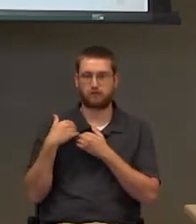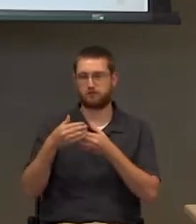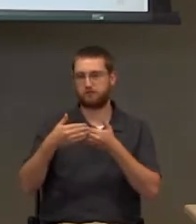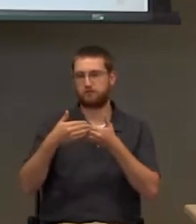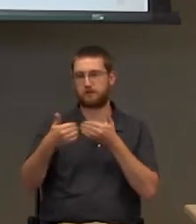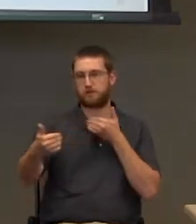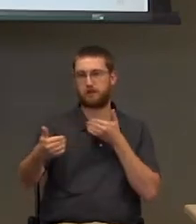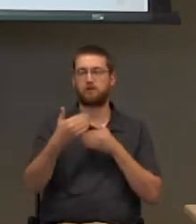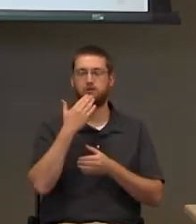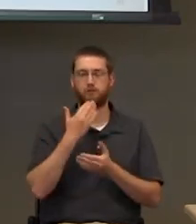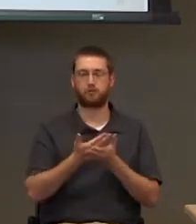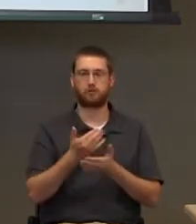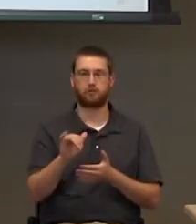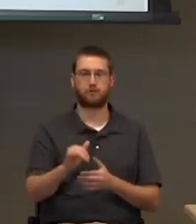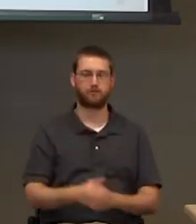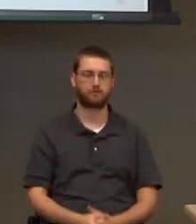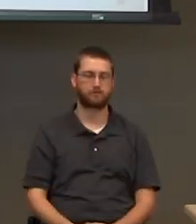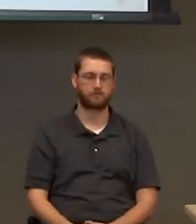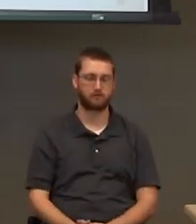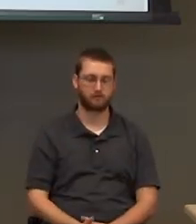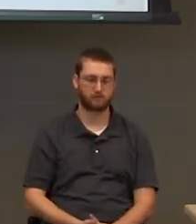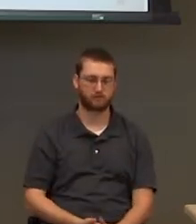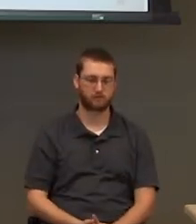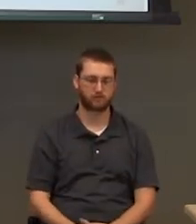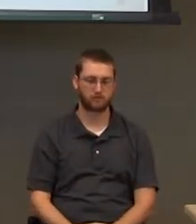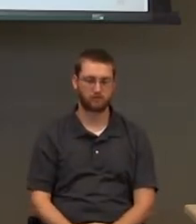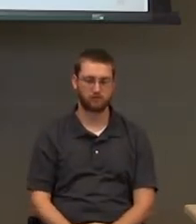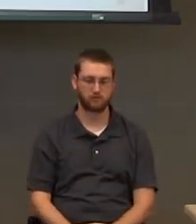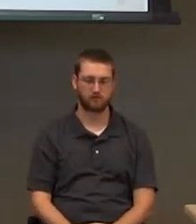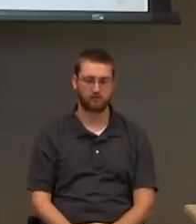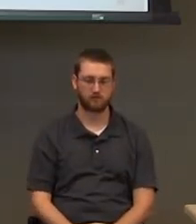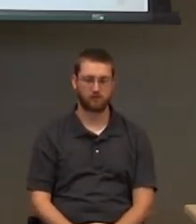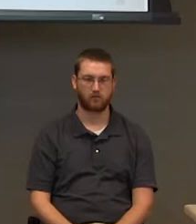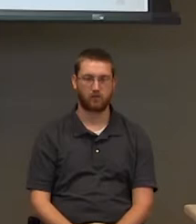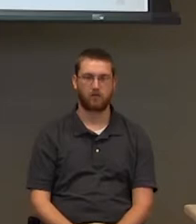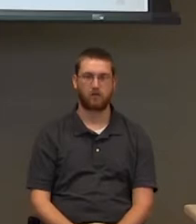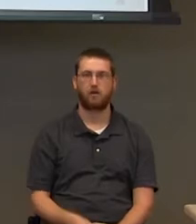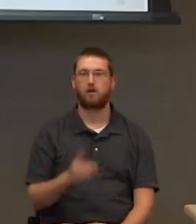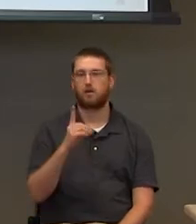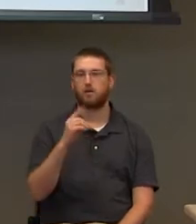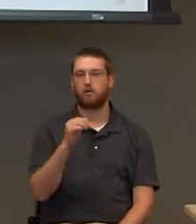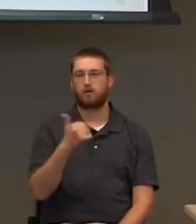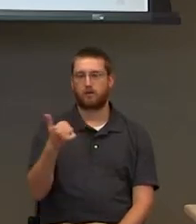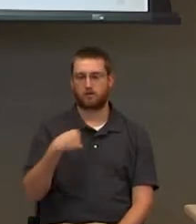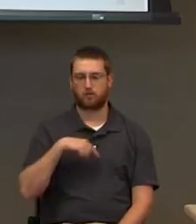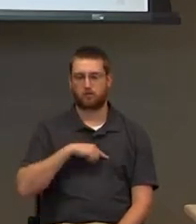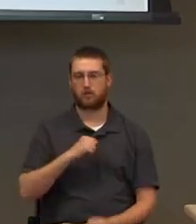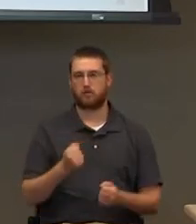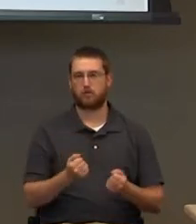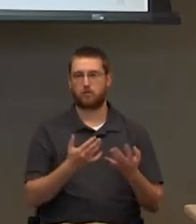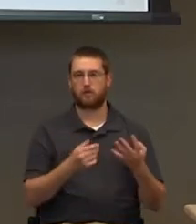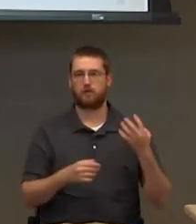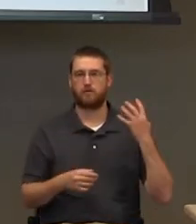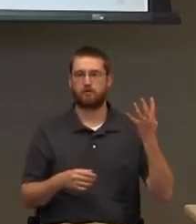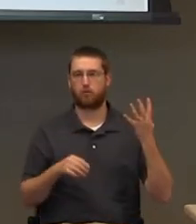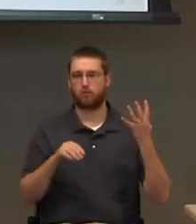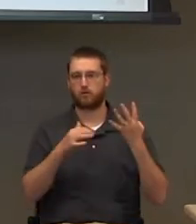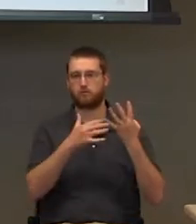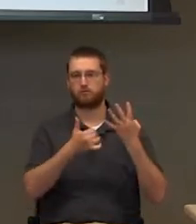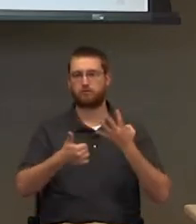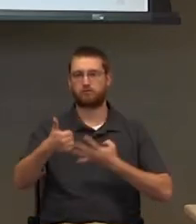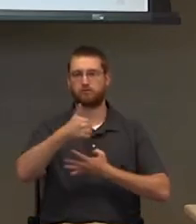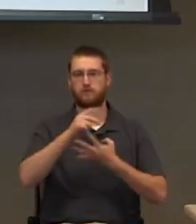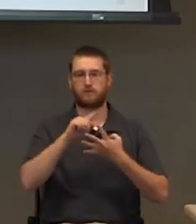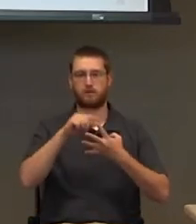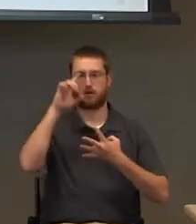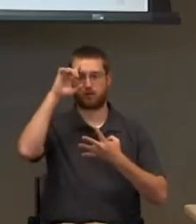I think, is very, very important. The other thing about this is, and it's not up here, is we're recommending four executive seats: president,